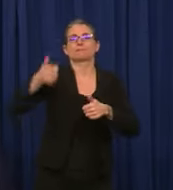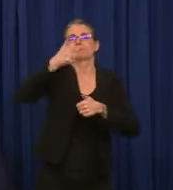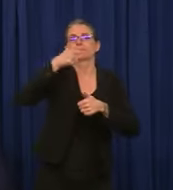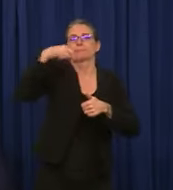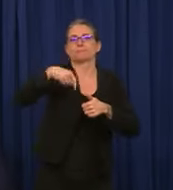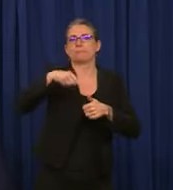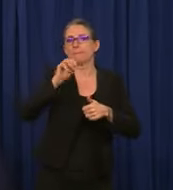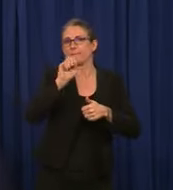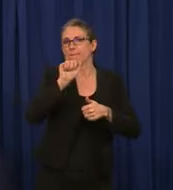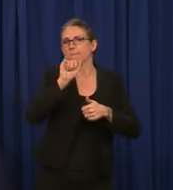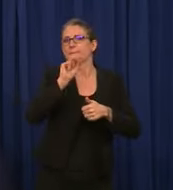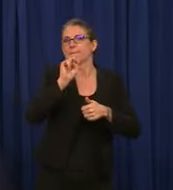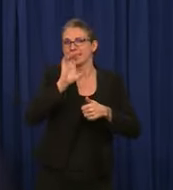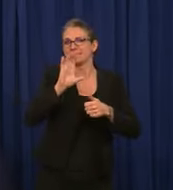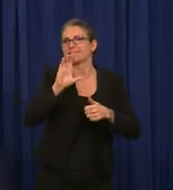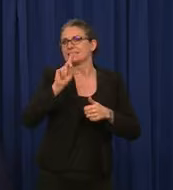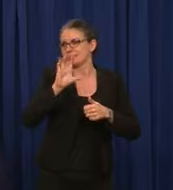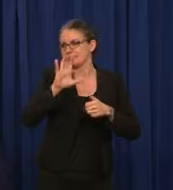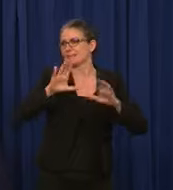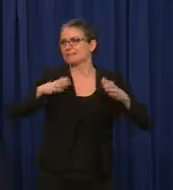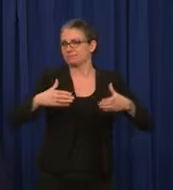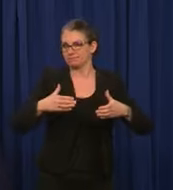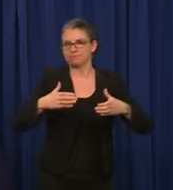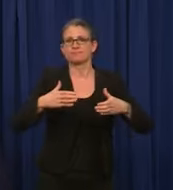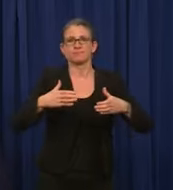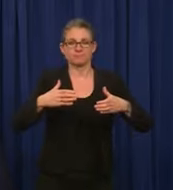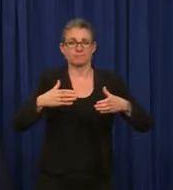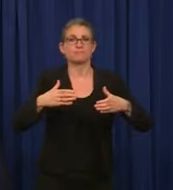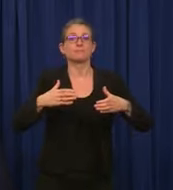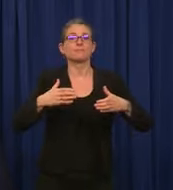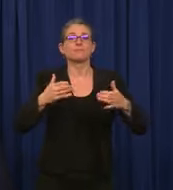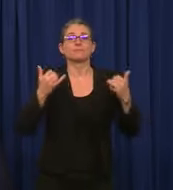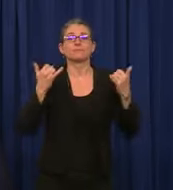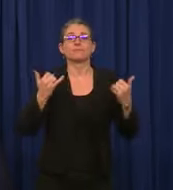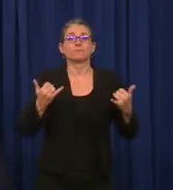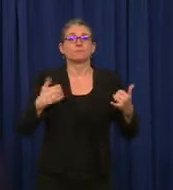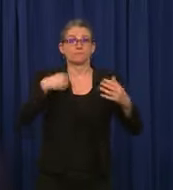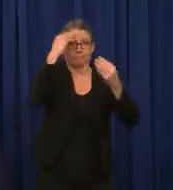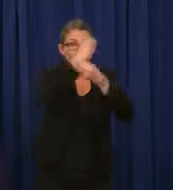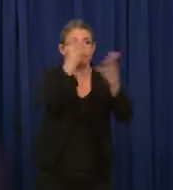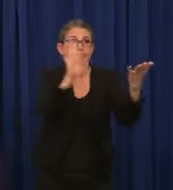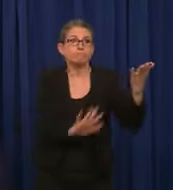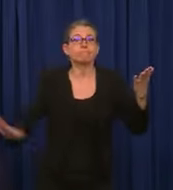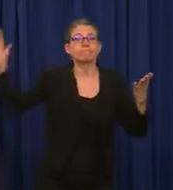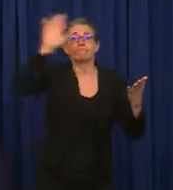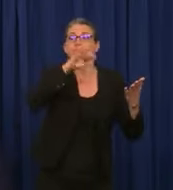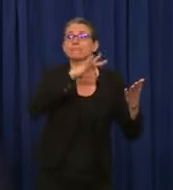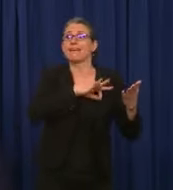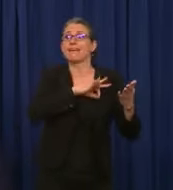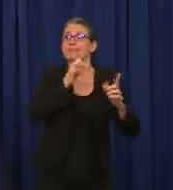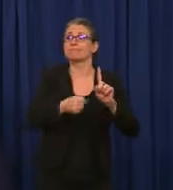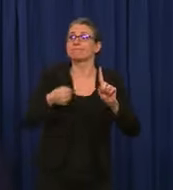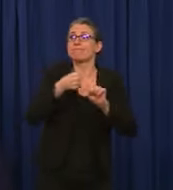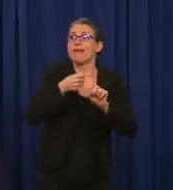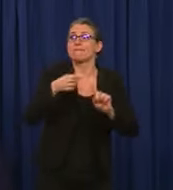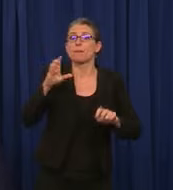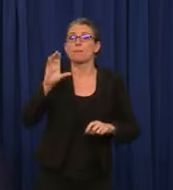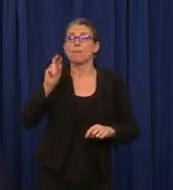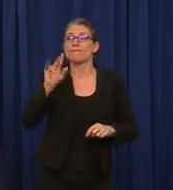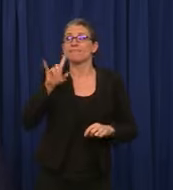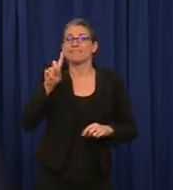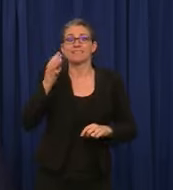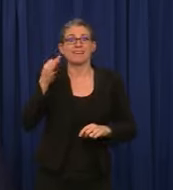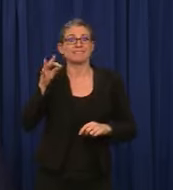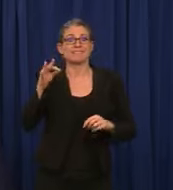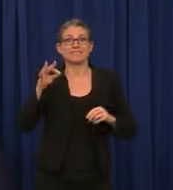Prevention. I'd like to provide everyone an update on the COVID-19 situation across the state. As of